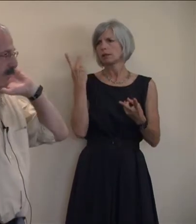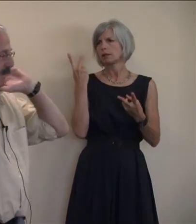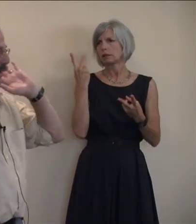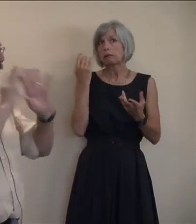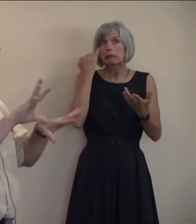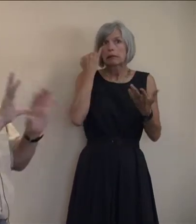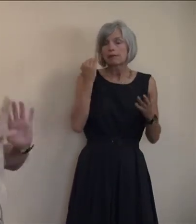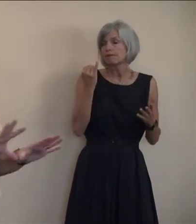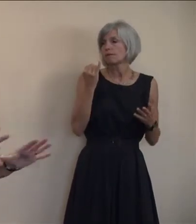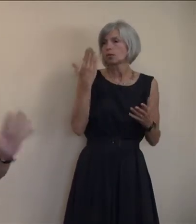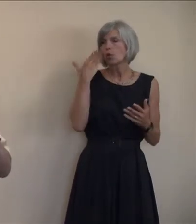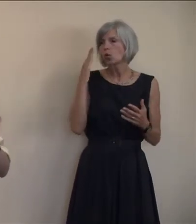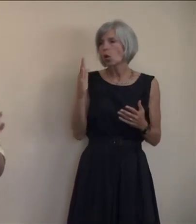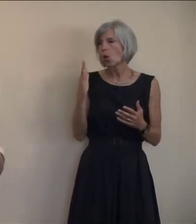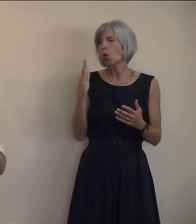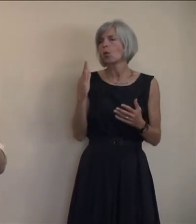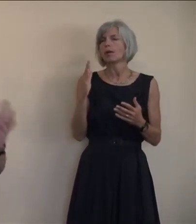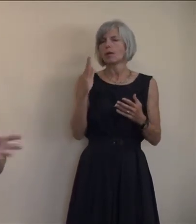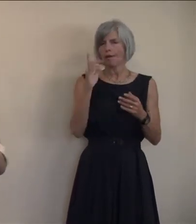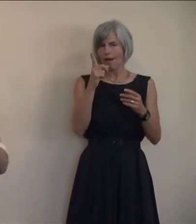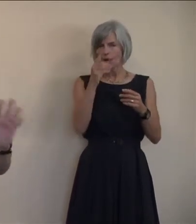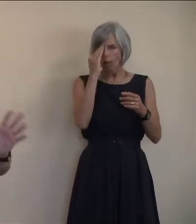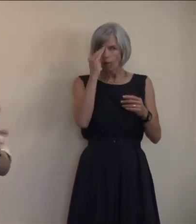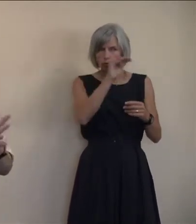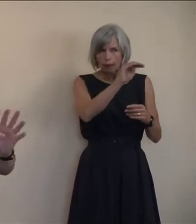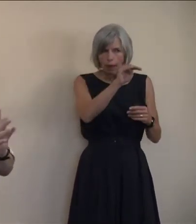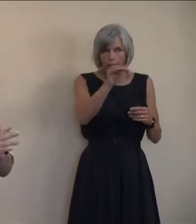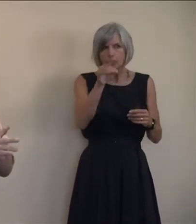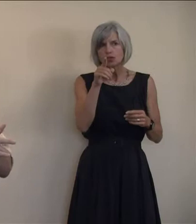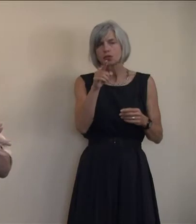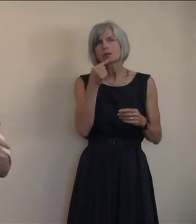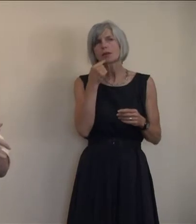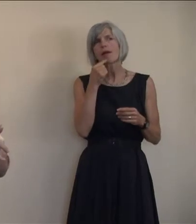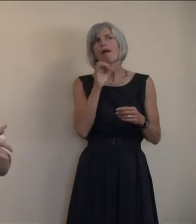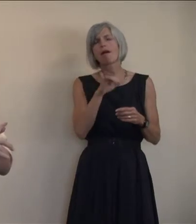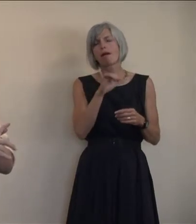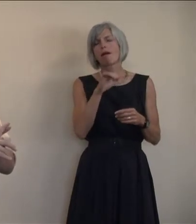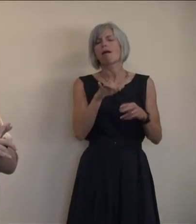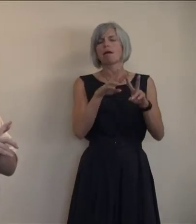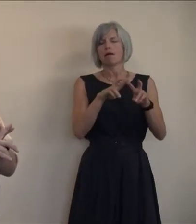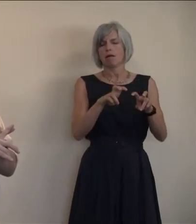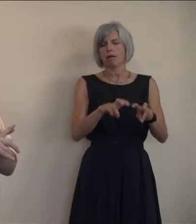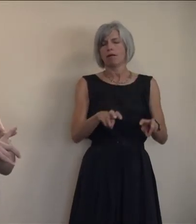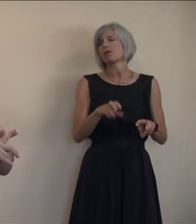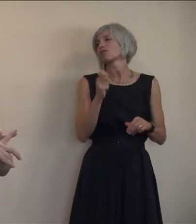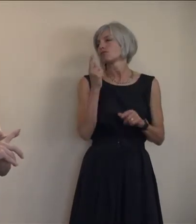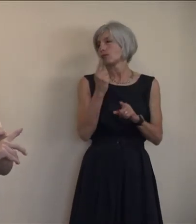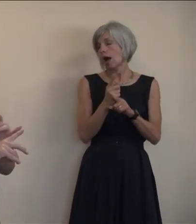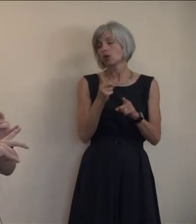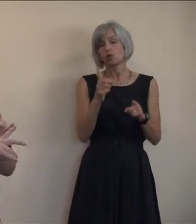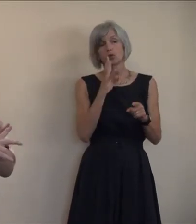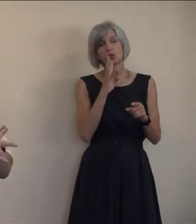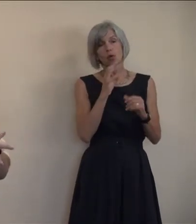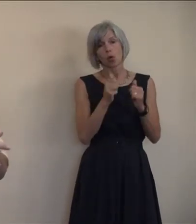know, you know, I'm going to throw out a few things. You can look at them in greater depth or raise them with Dan